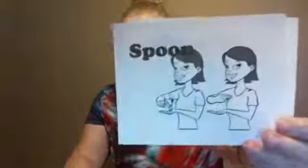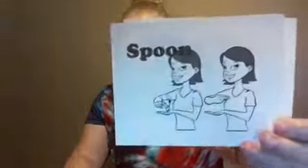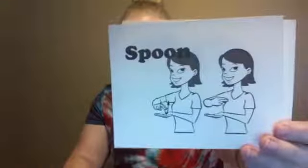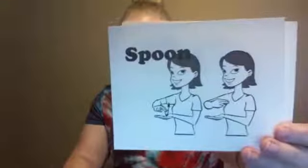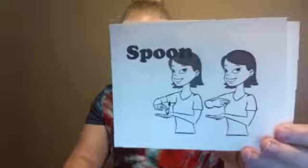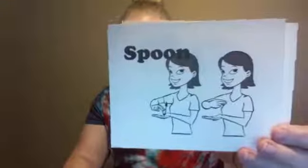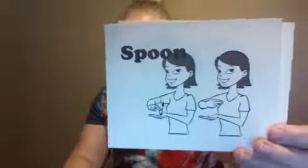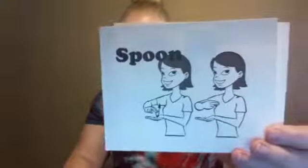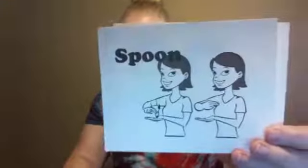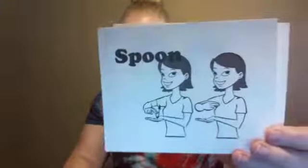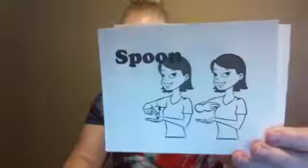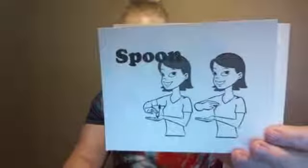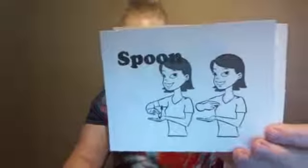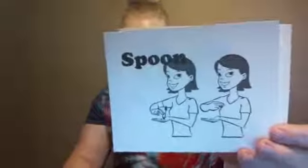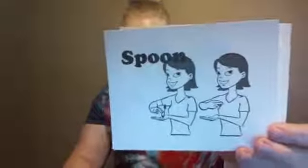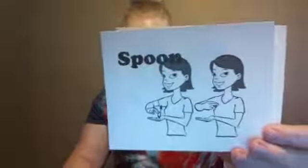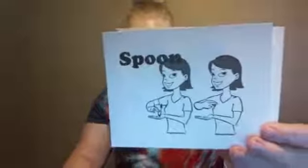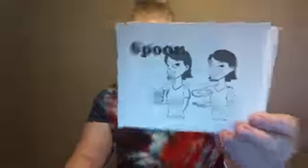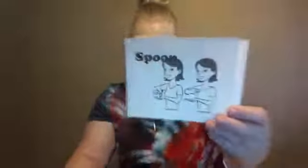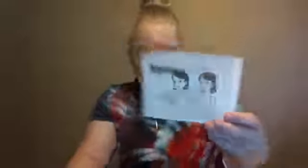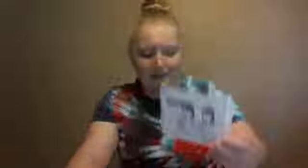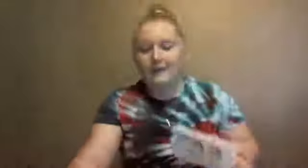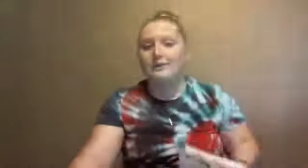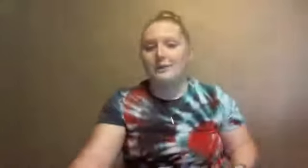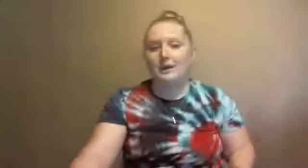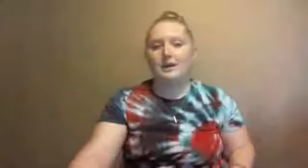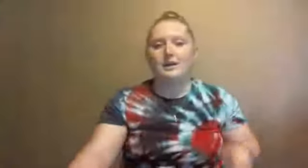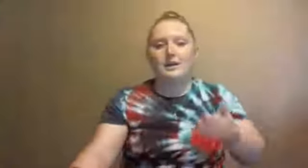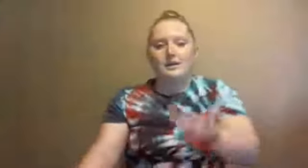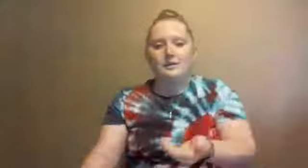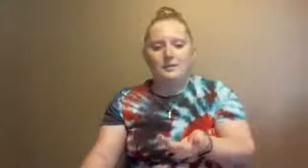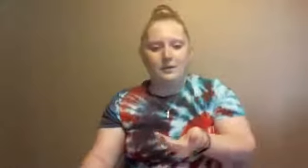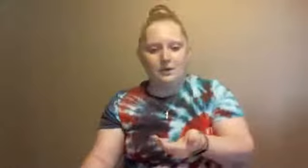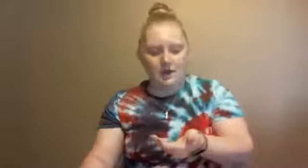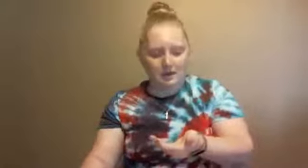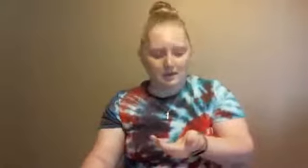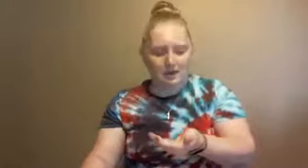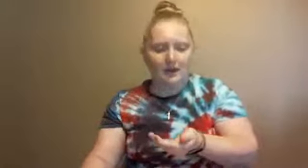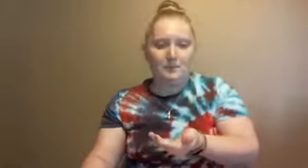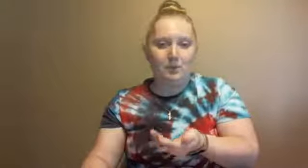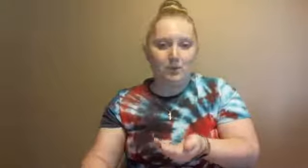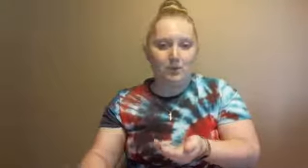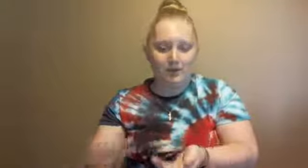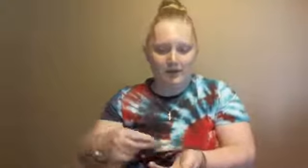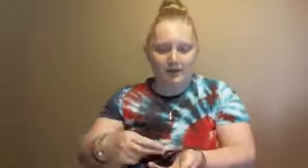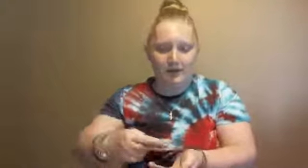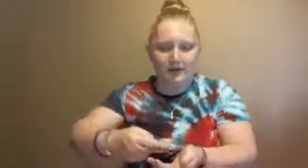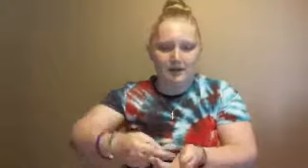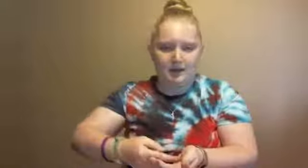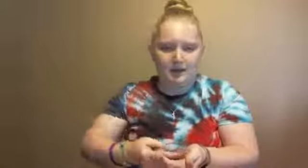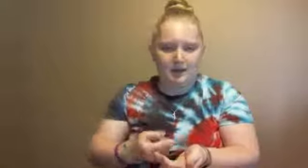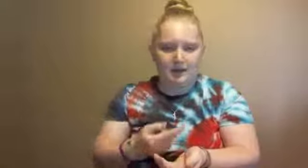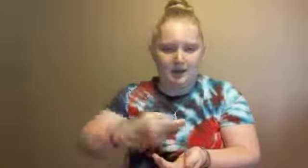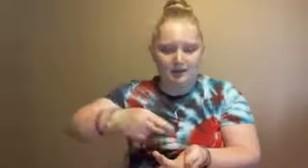So, for spoon, it's a lot like fork. You kind of make like a bowl with your hand, and you